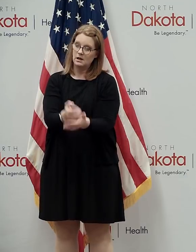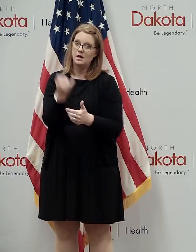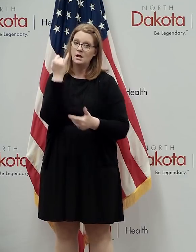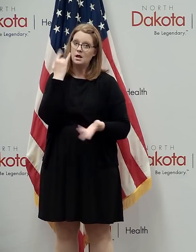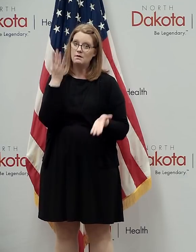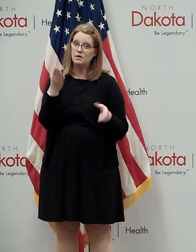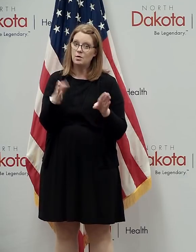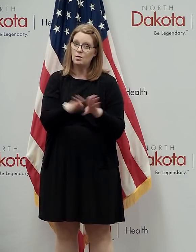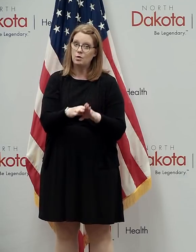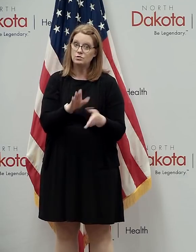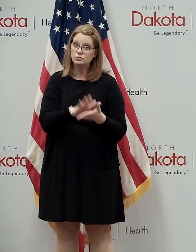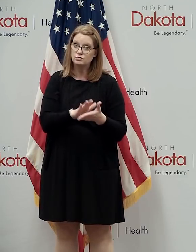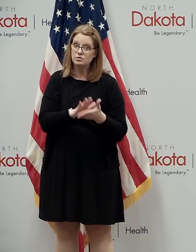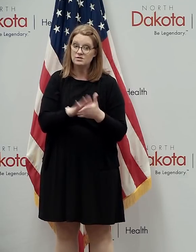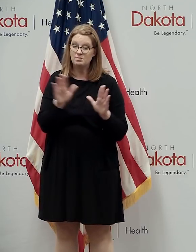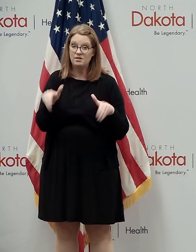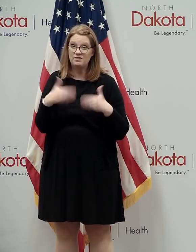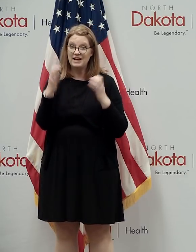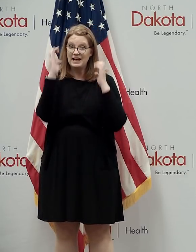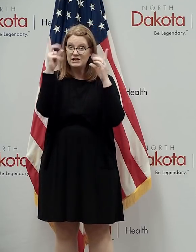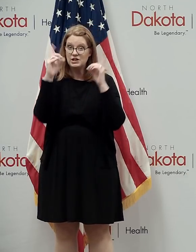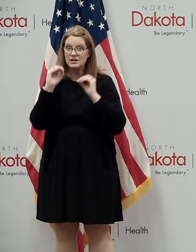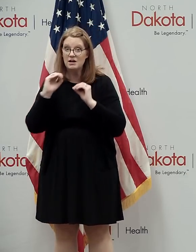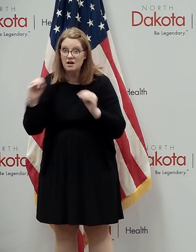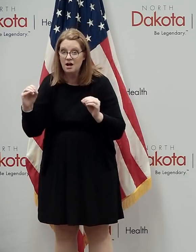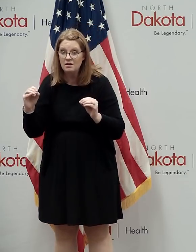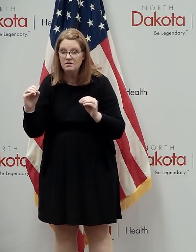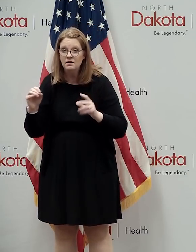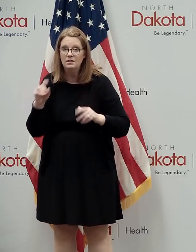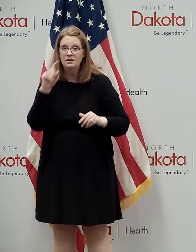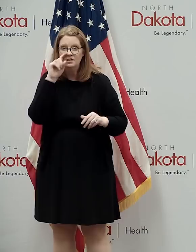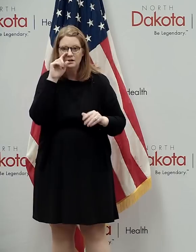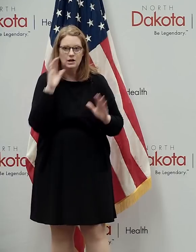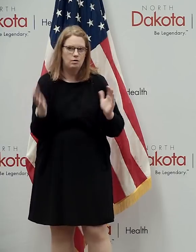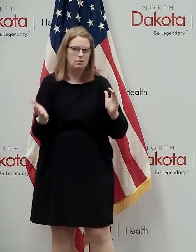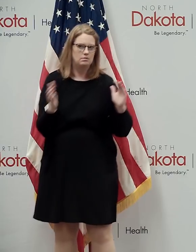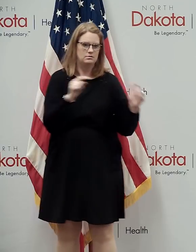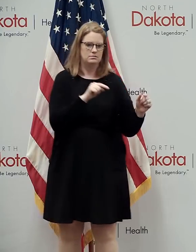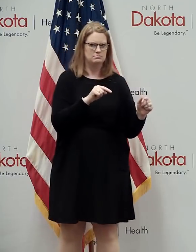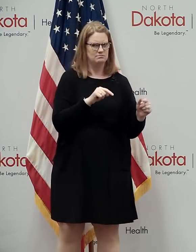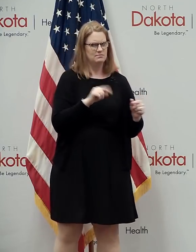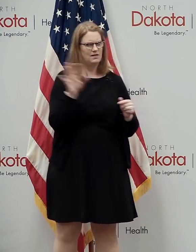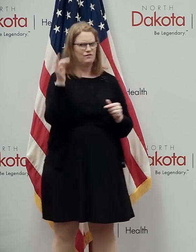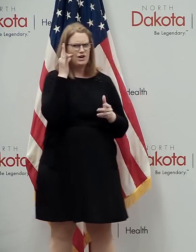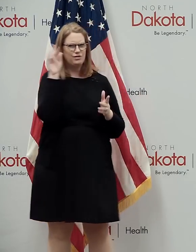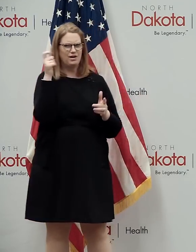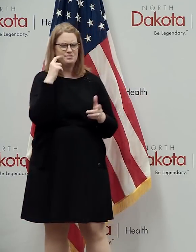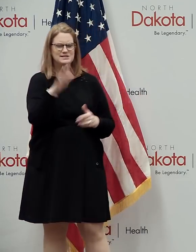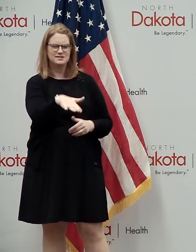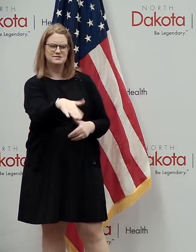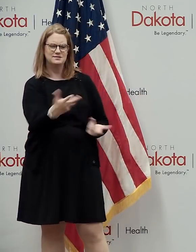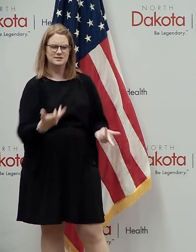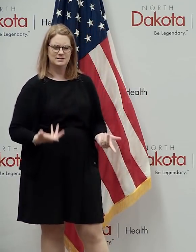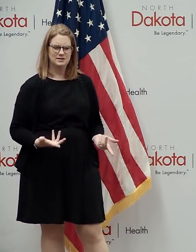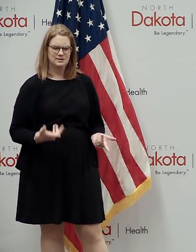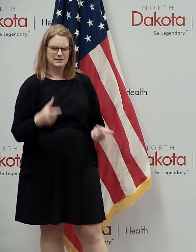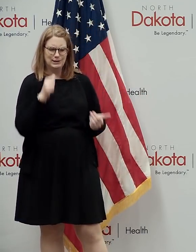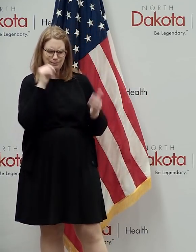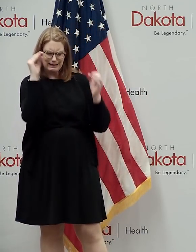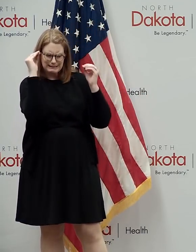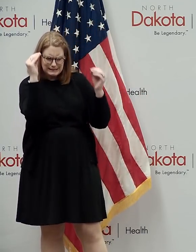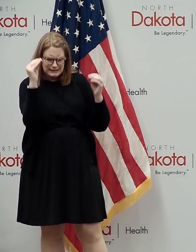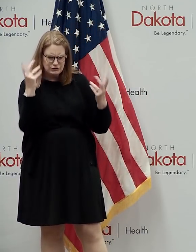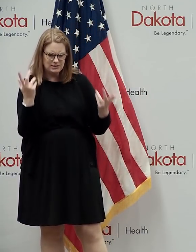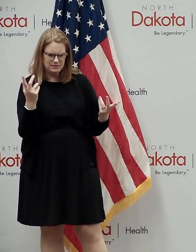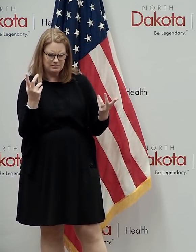then weren't delivering any education at all versus trying to go to distance education, the federal government's got a right to say, hey, look, if you're not teaching and you're not